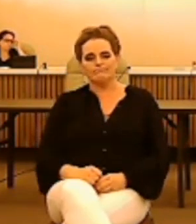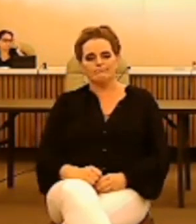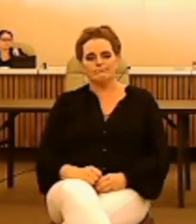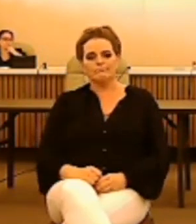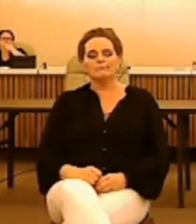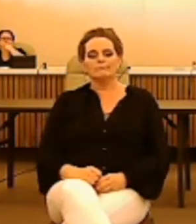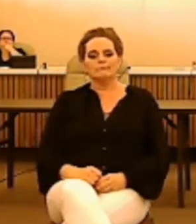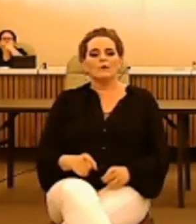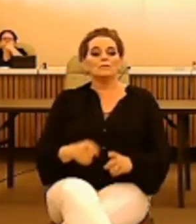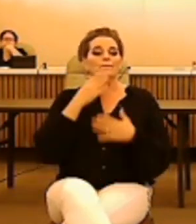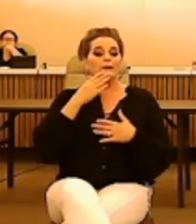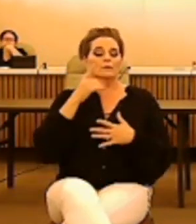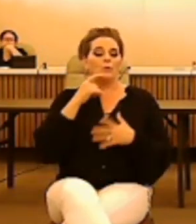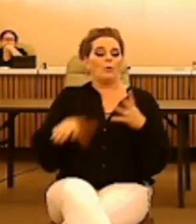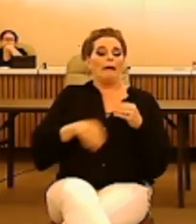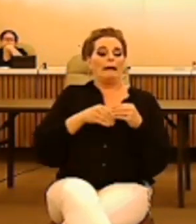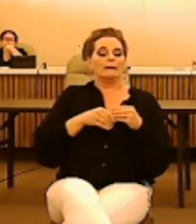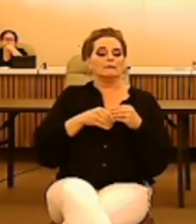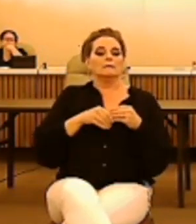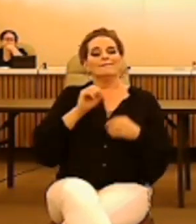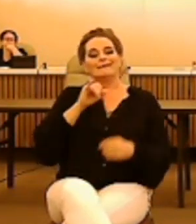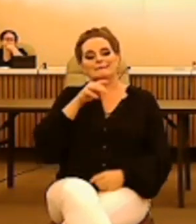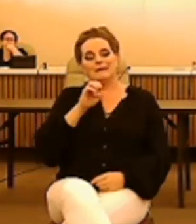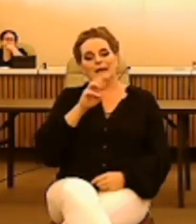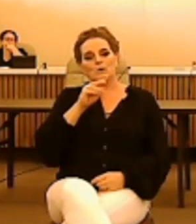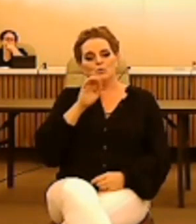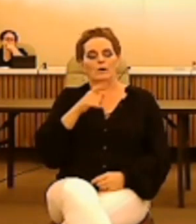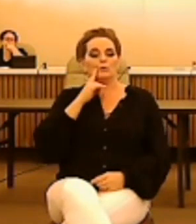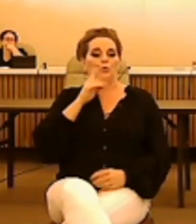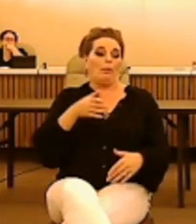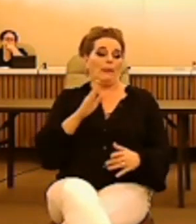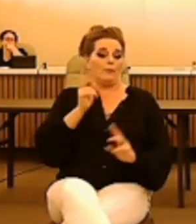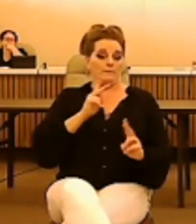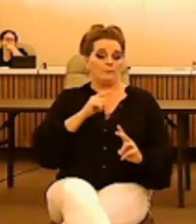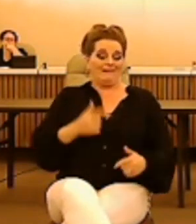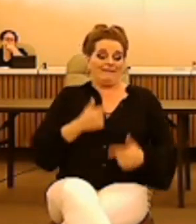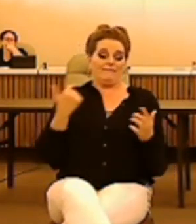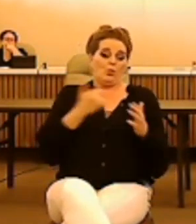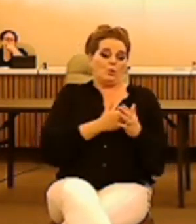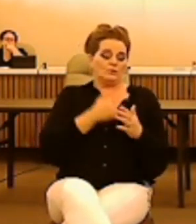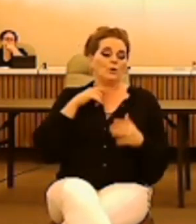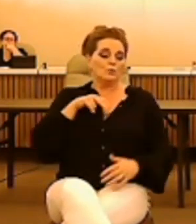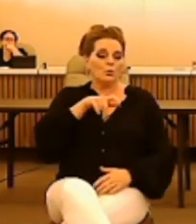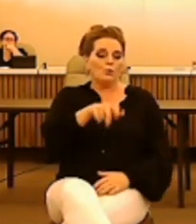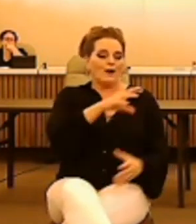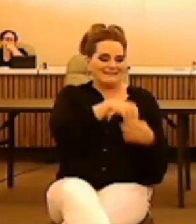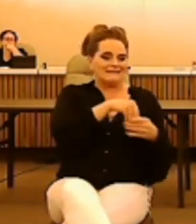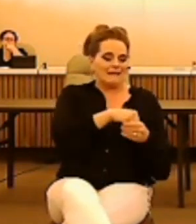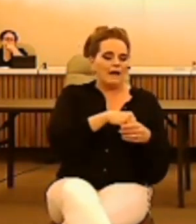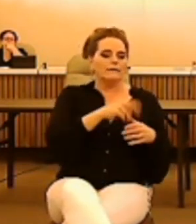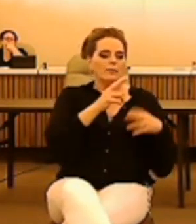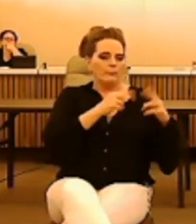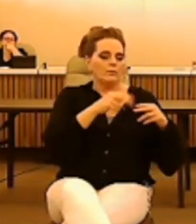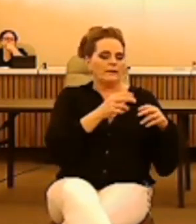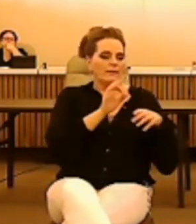as well as thank you for adding the sidewalk to allow the folks who live nearby to be able to walk your internal trails. That'll be a very